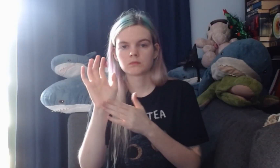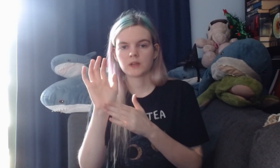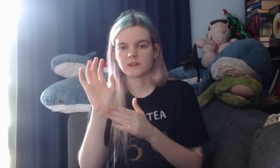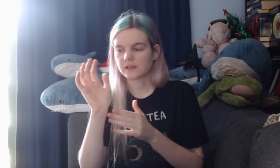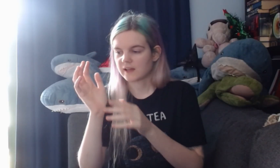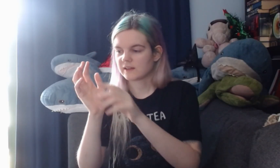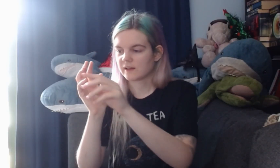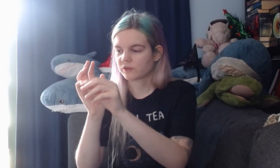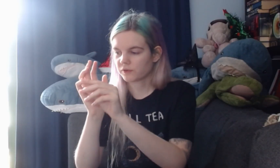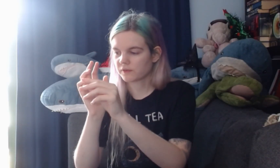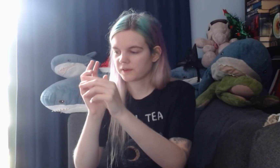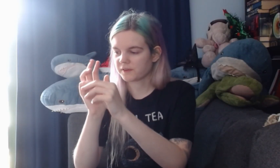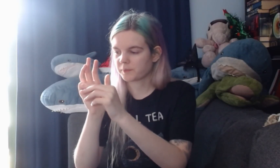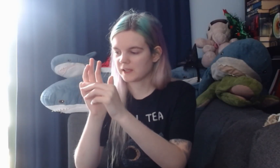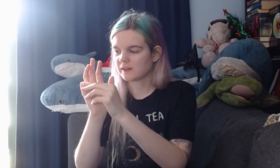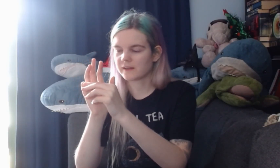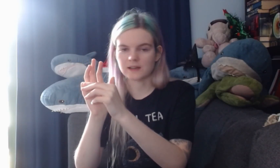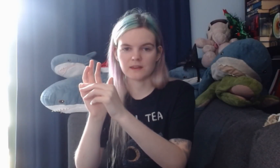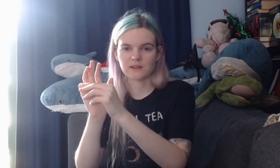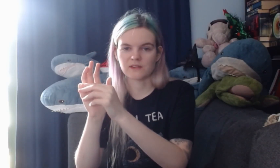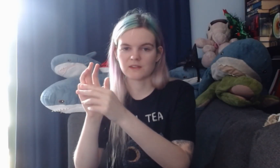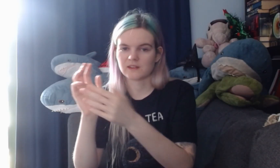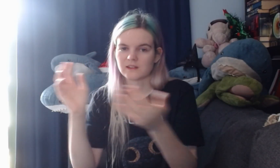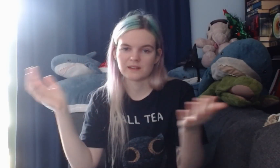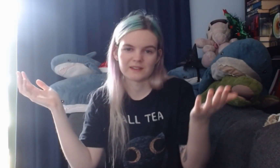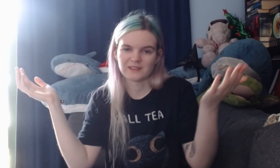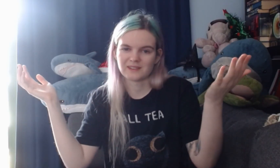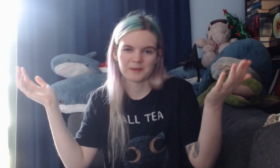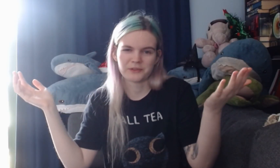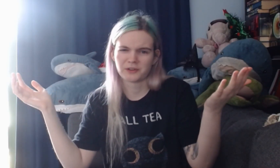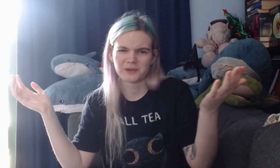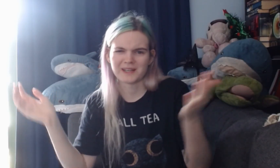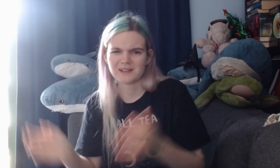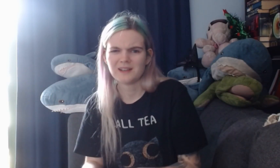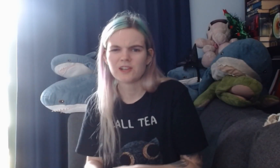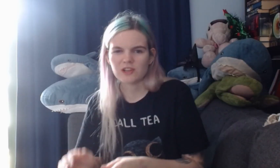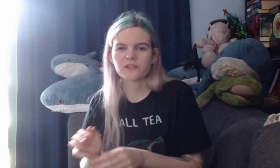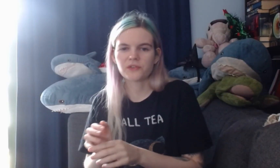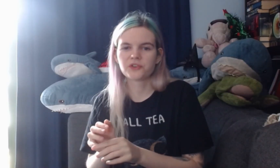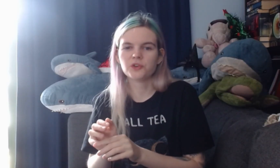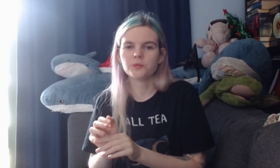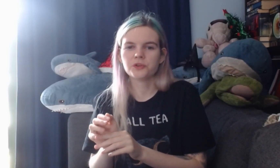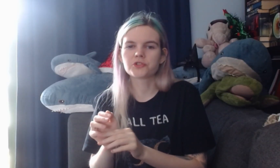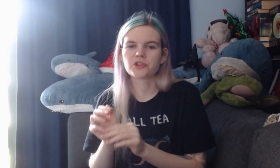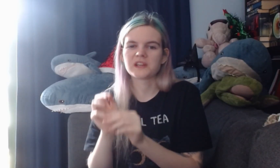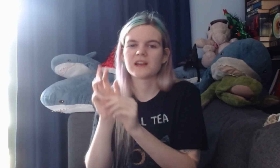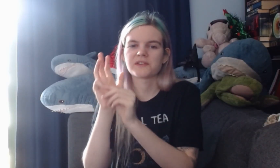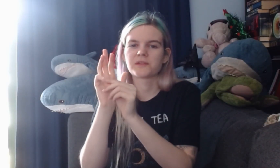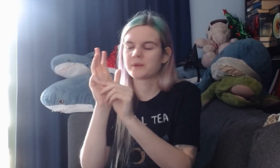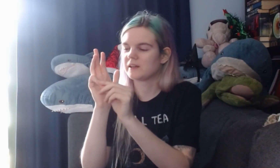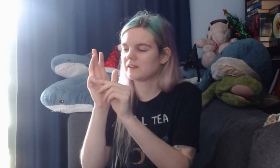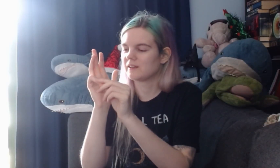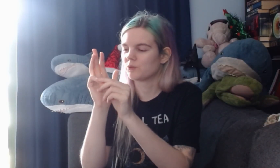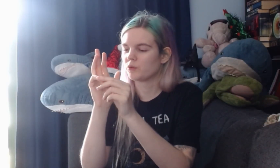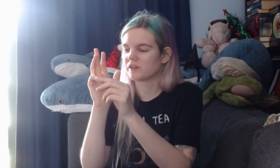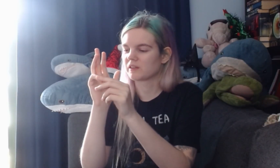And again, he has constantly his pinky like this. I'm sorry. Just assume usually he has his pinky weirdly